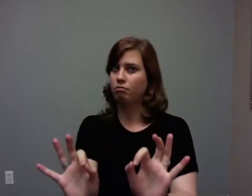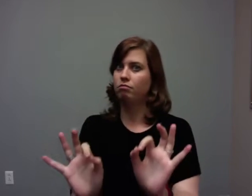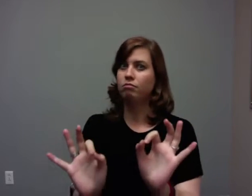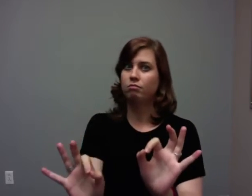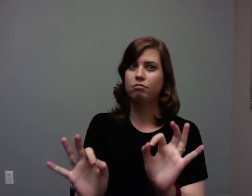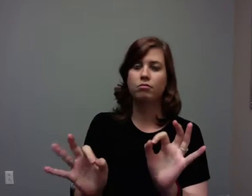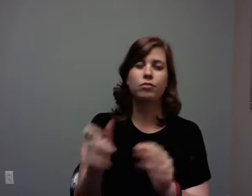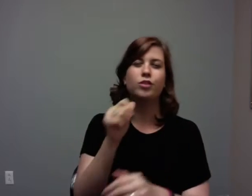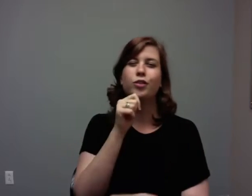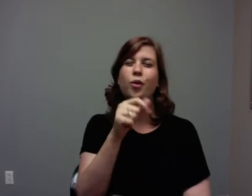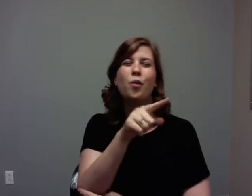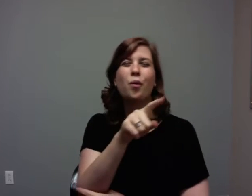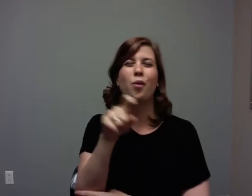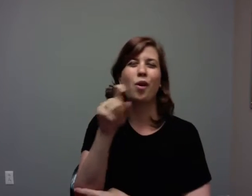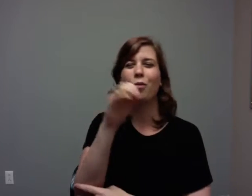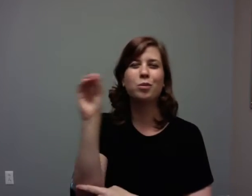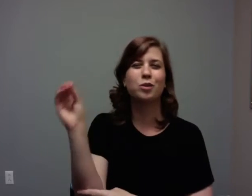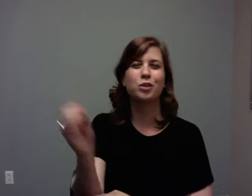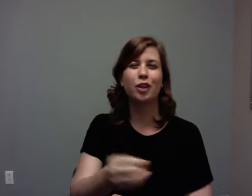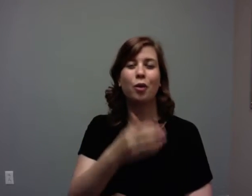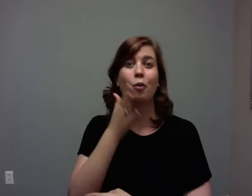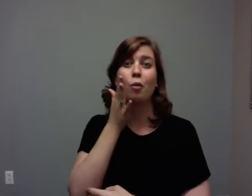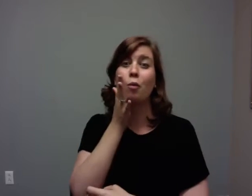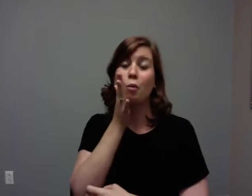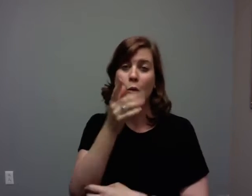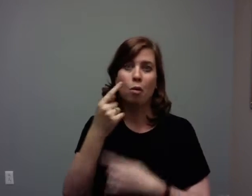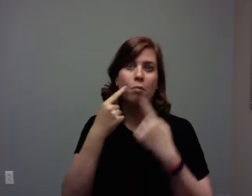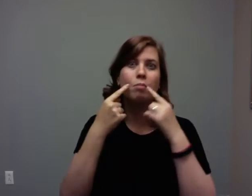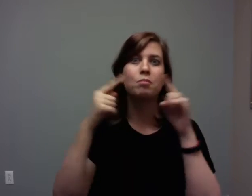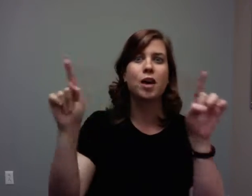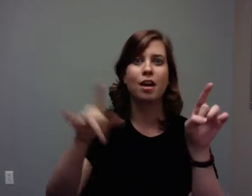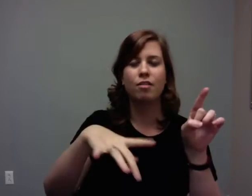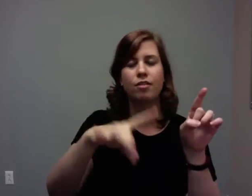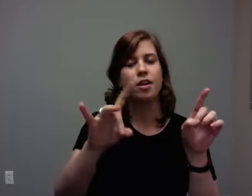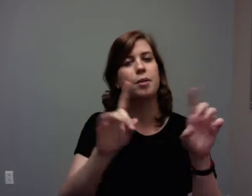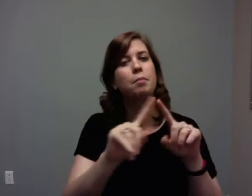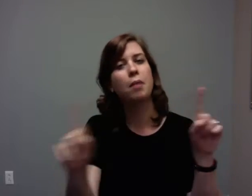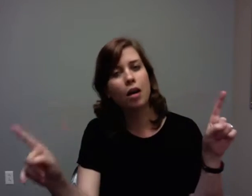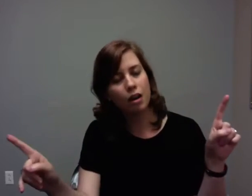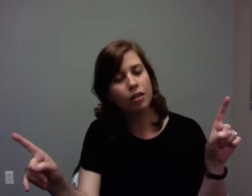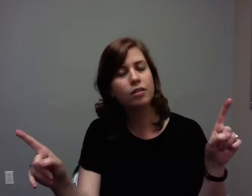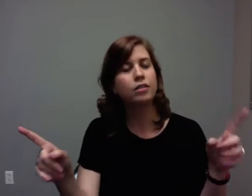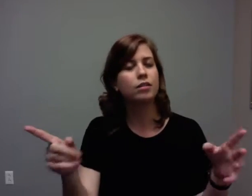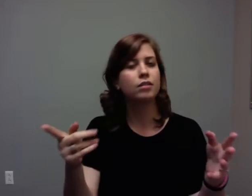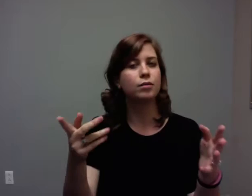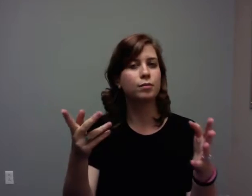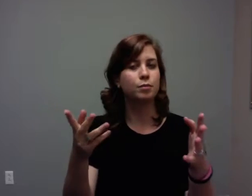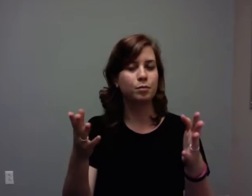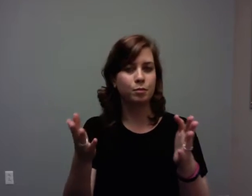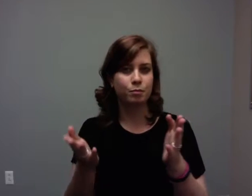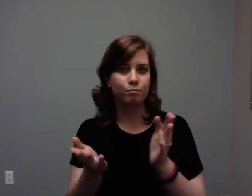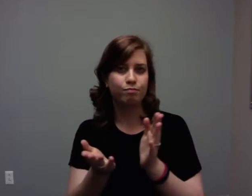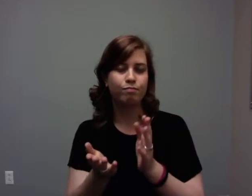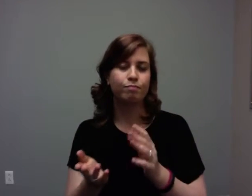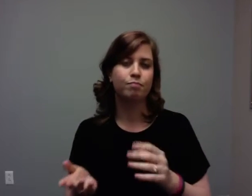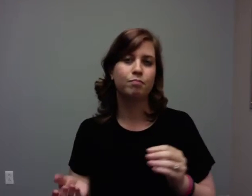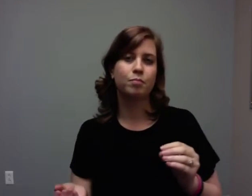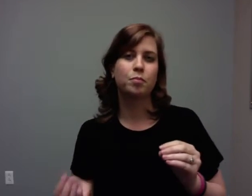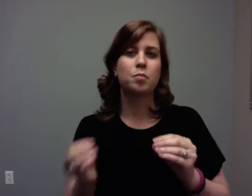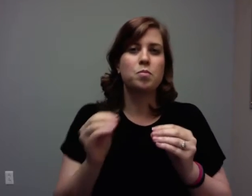it's a guarantee, but it makes the likelihood of you finding the person you're looking for a lot higher. And